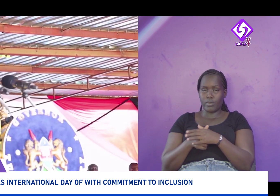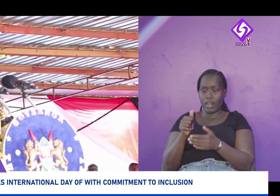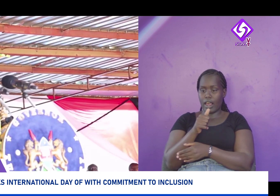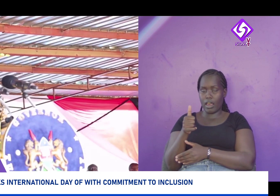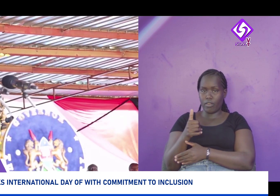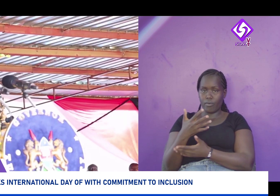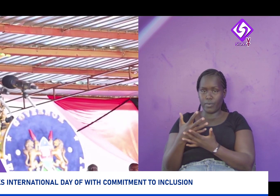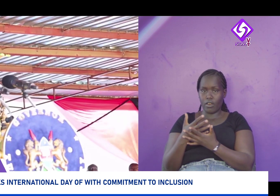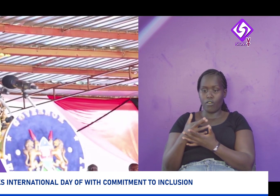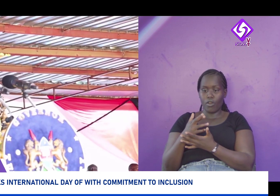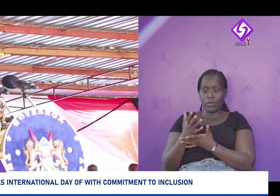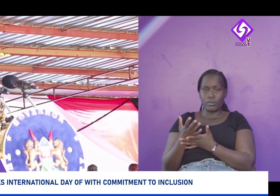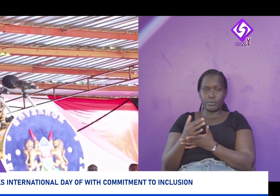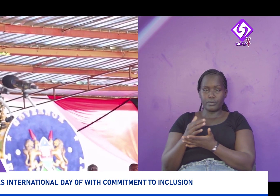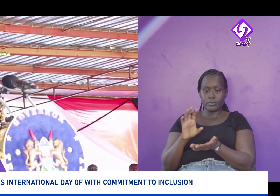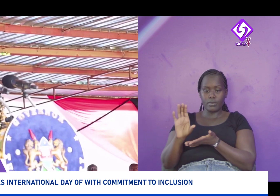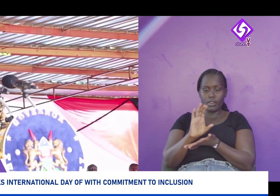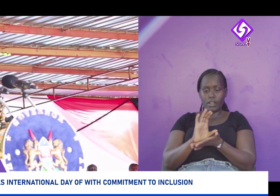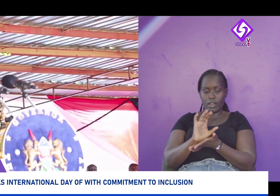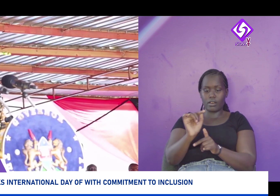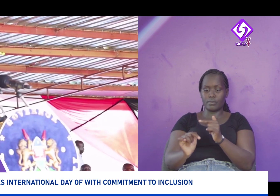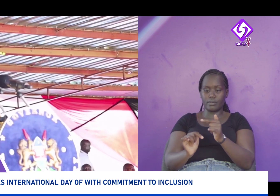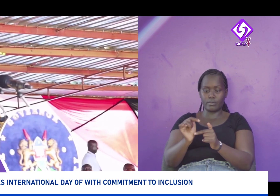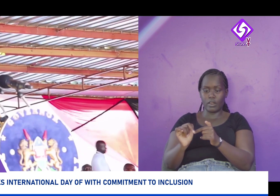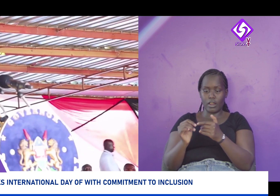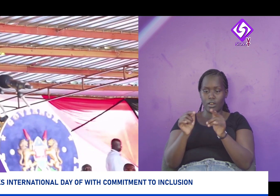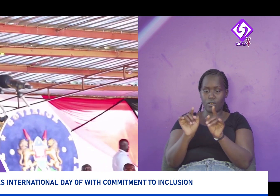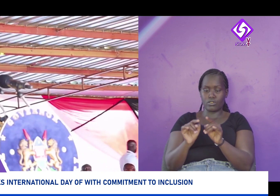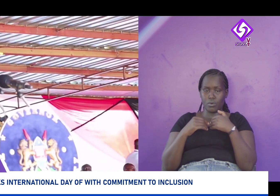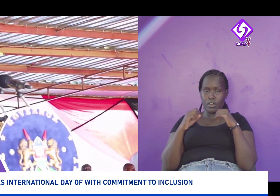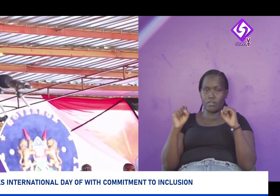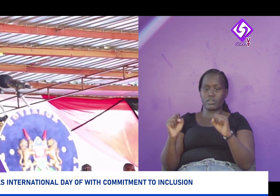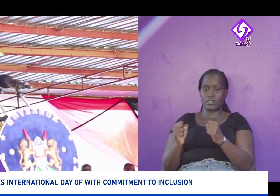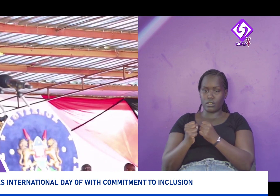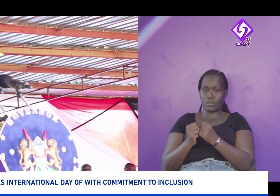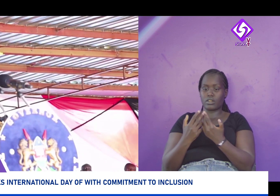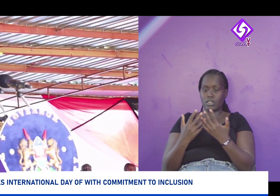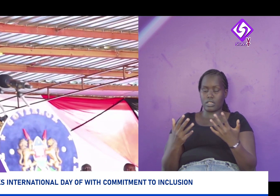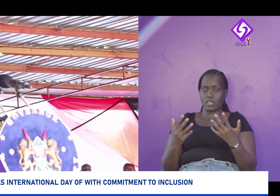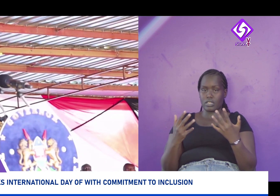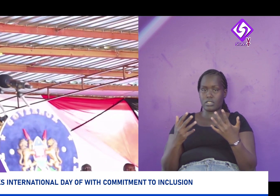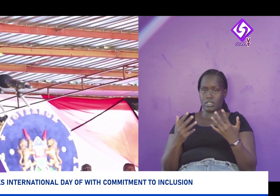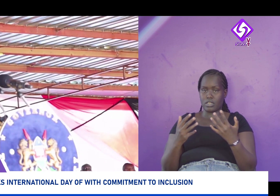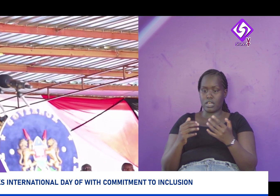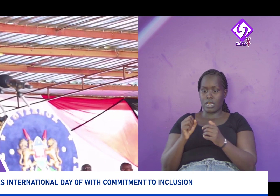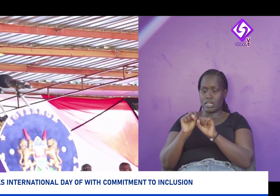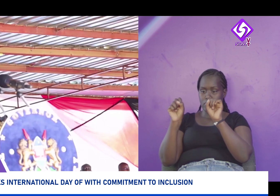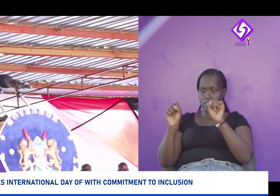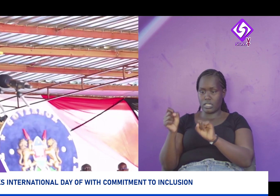multi-purpose center is ongoing, and we have secured furniture and public address systems for the Amorphous